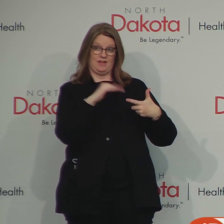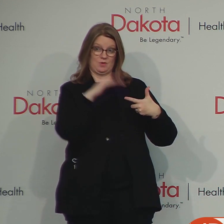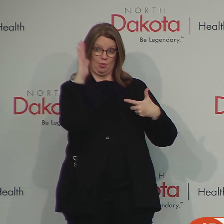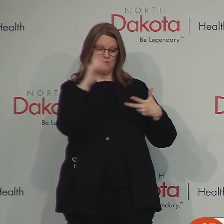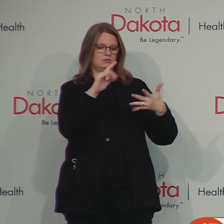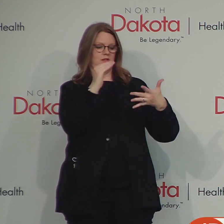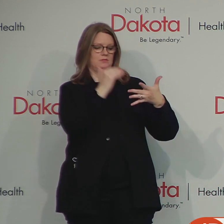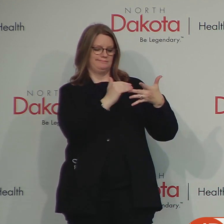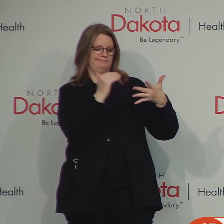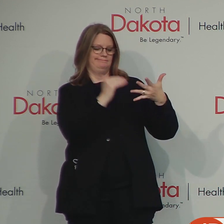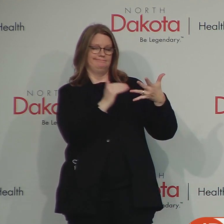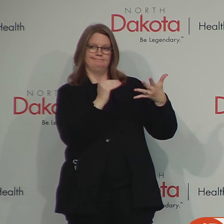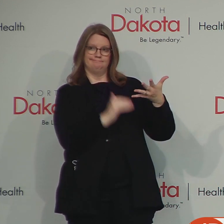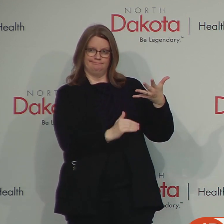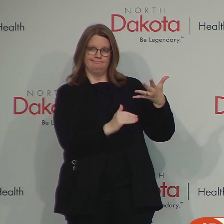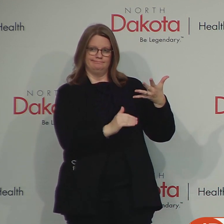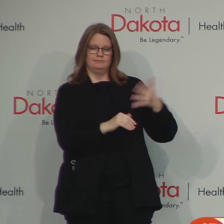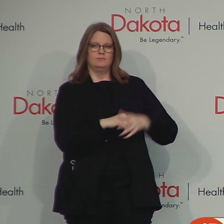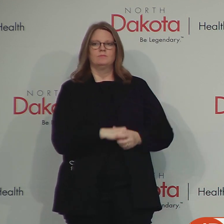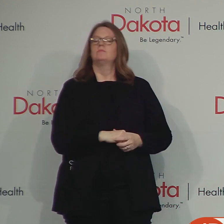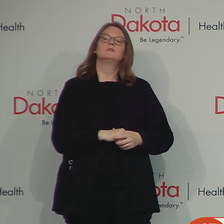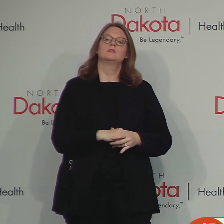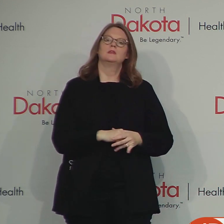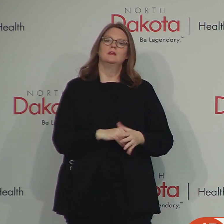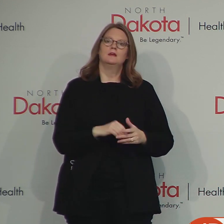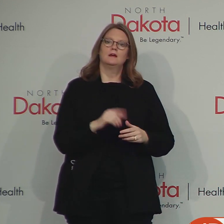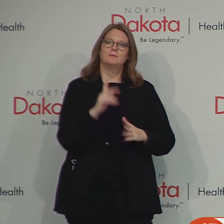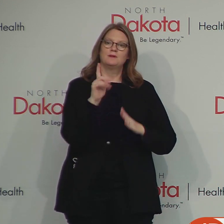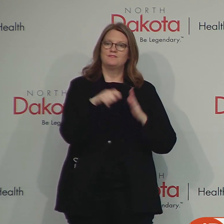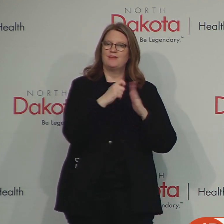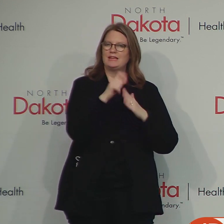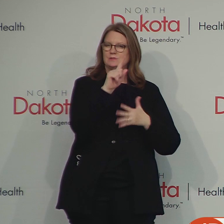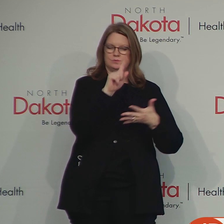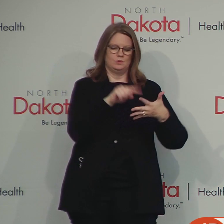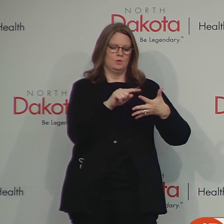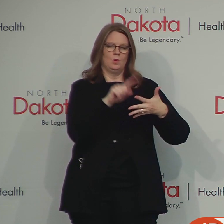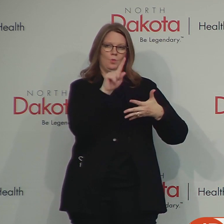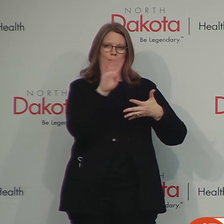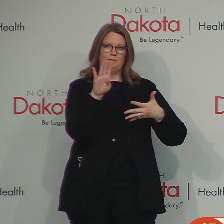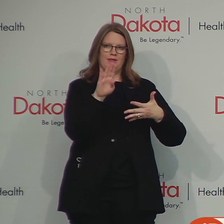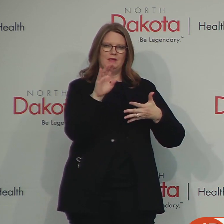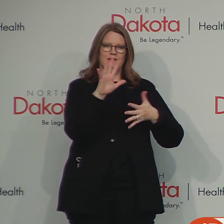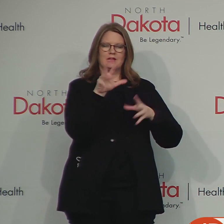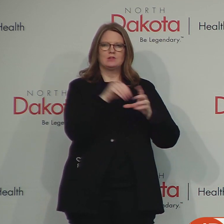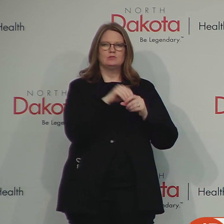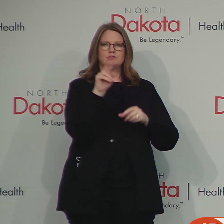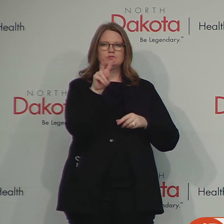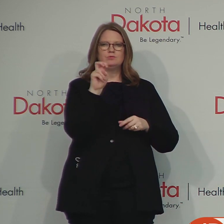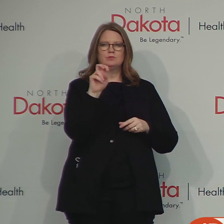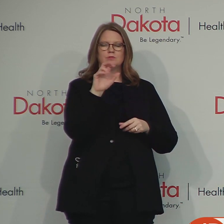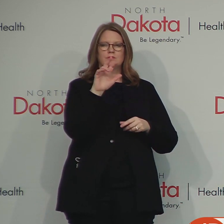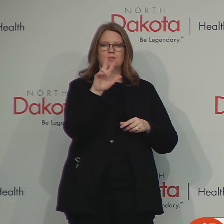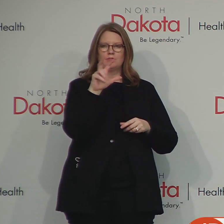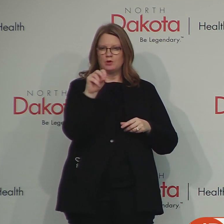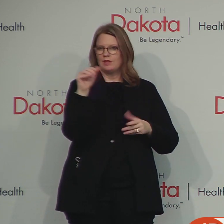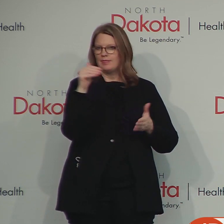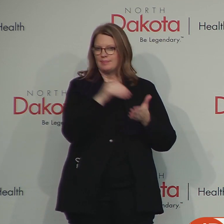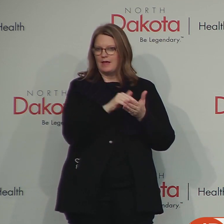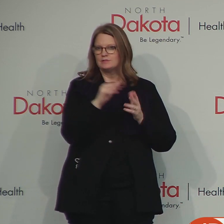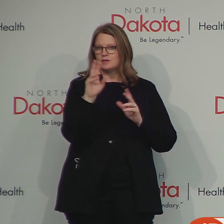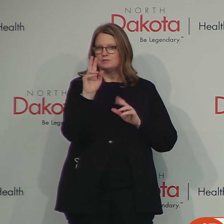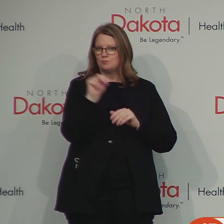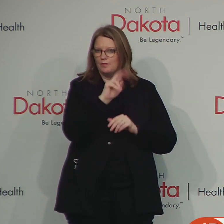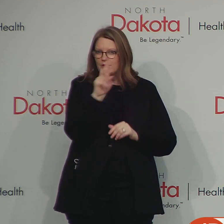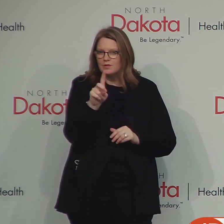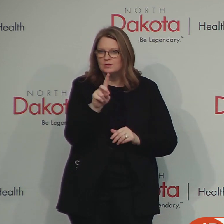the list. Phase 1B includes about 230,000 North Dakotans, and so with